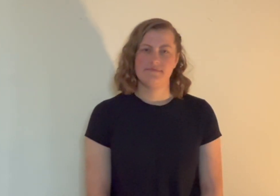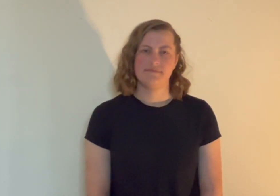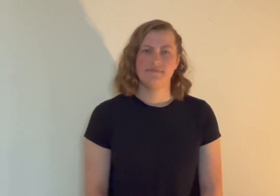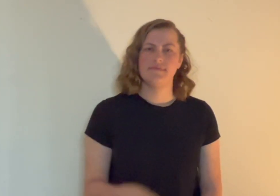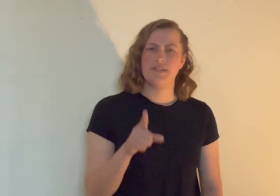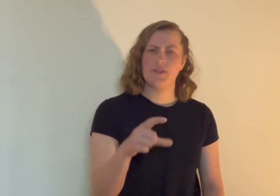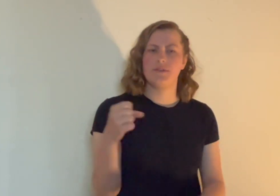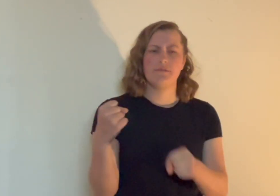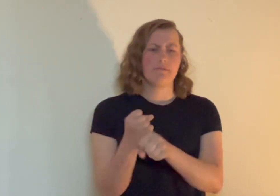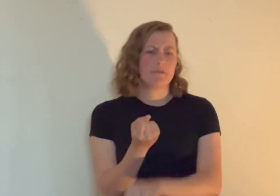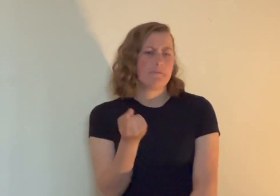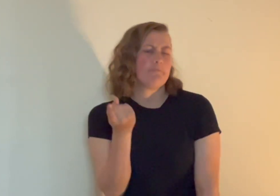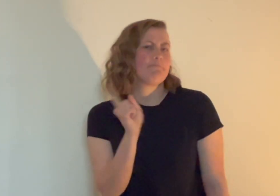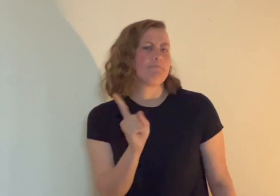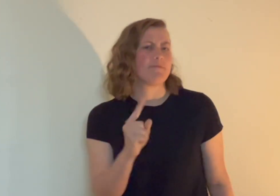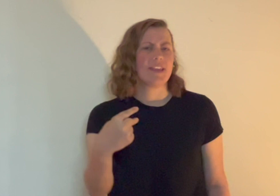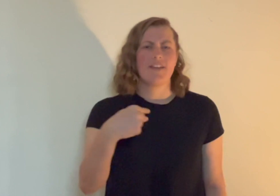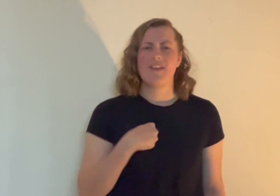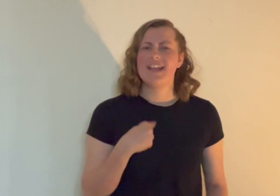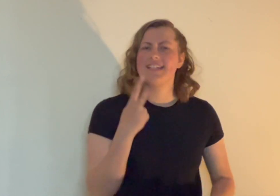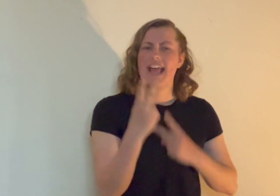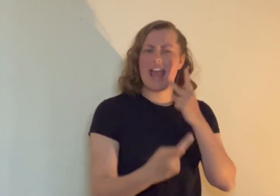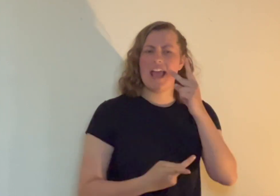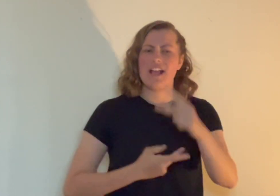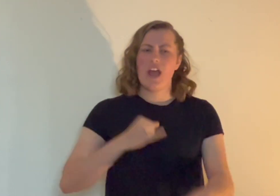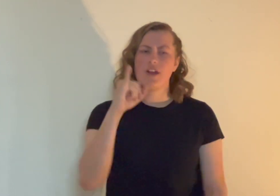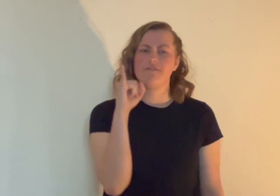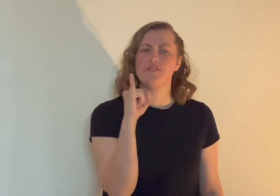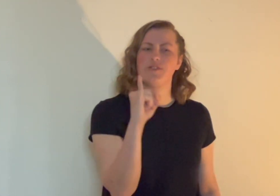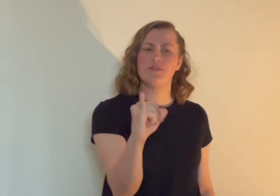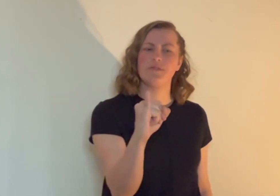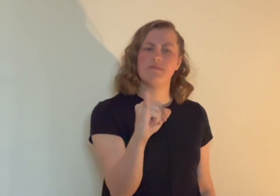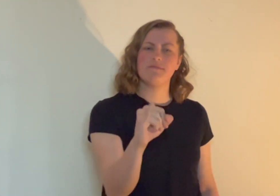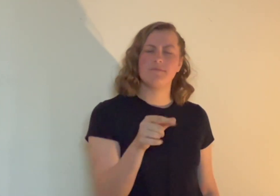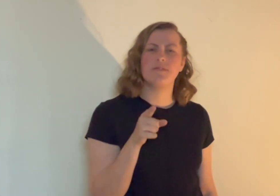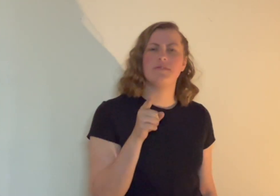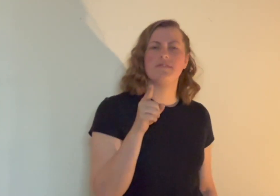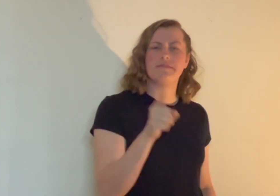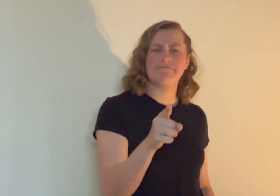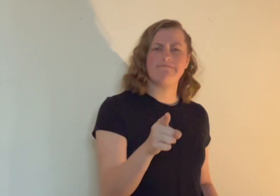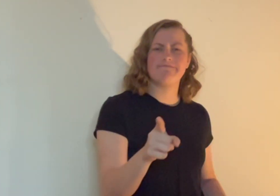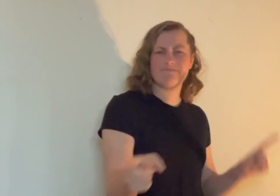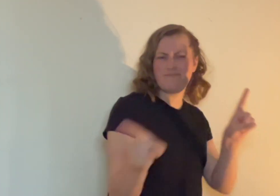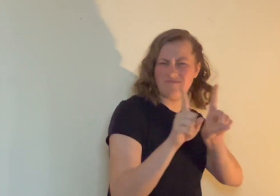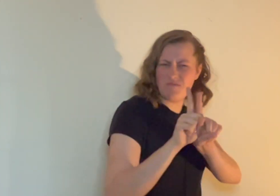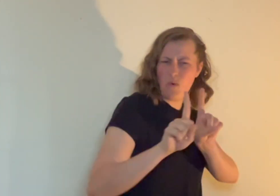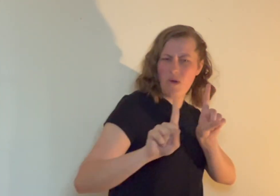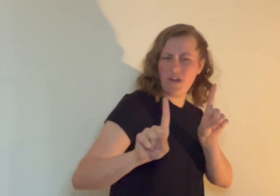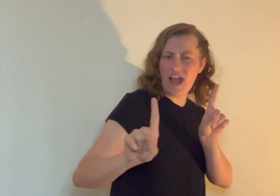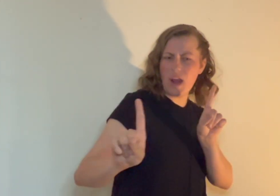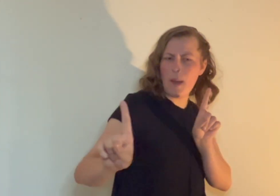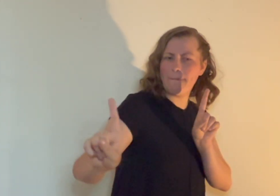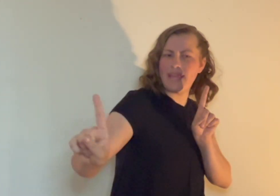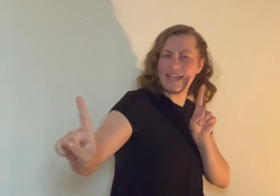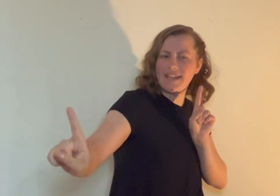What would you do if I sang out of tune? Would you stand up and walk out on me?